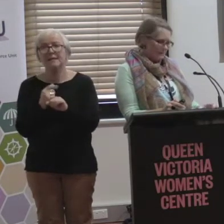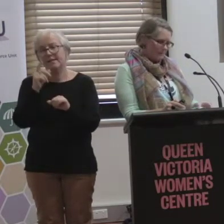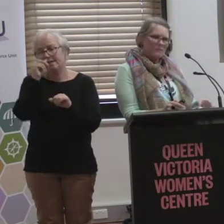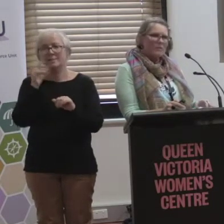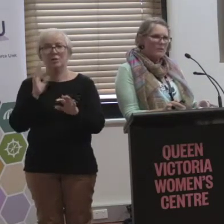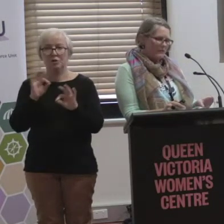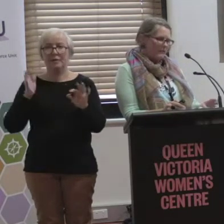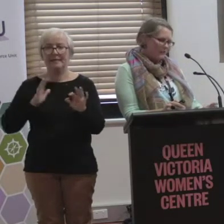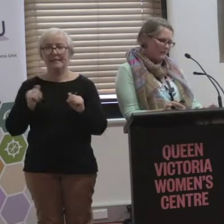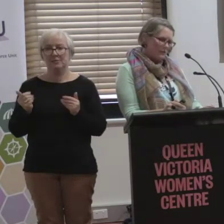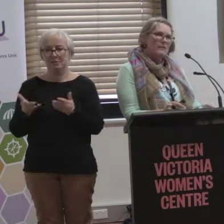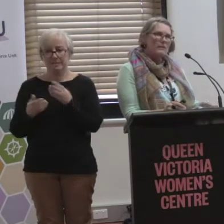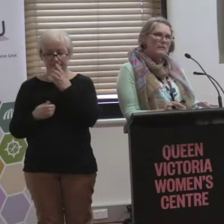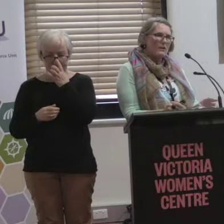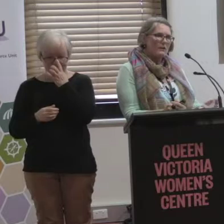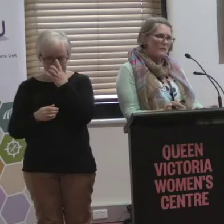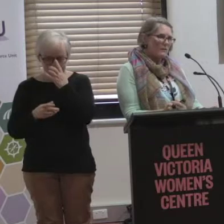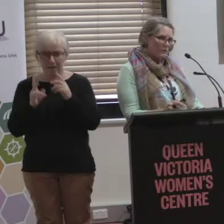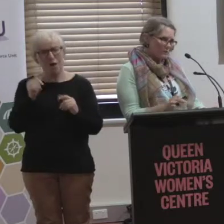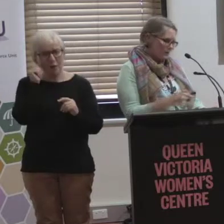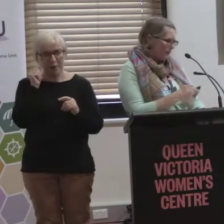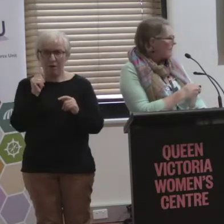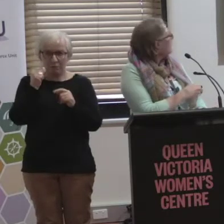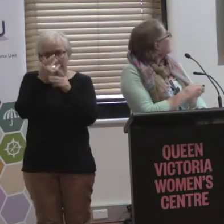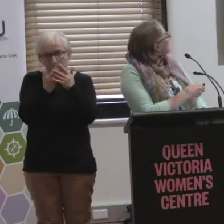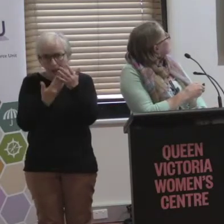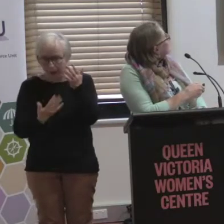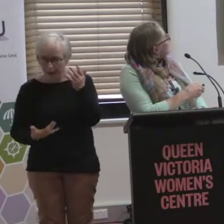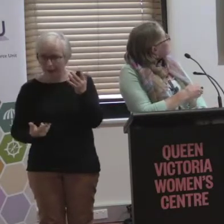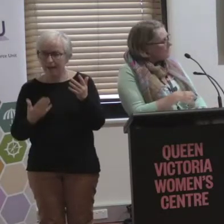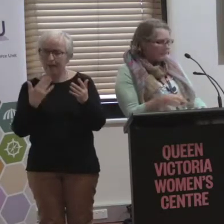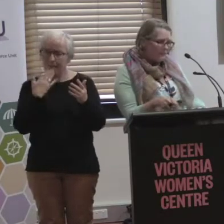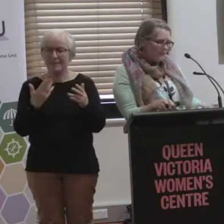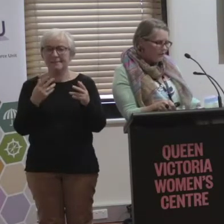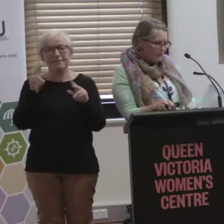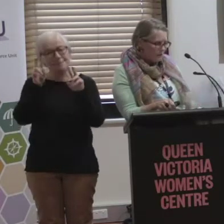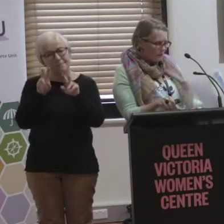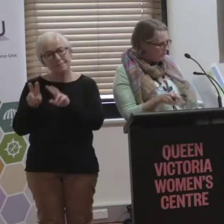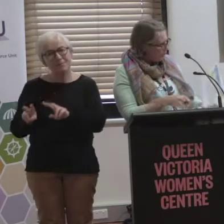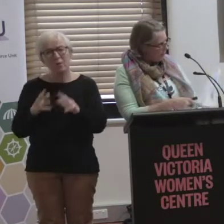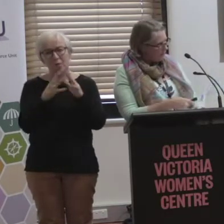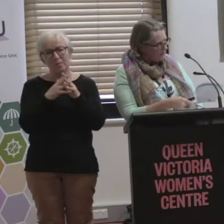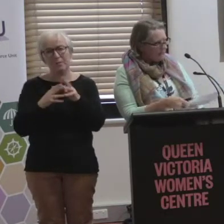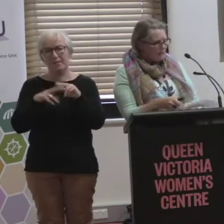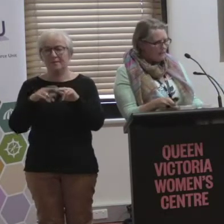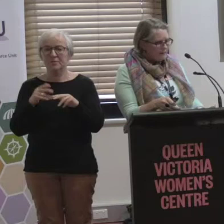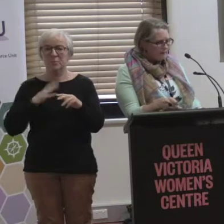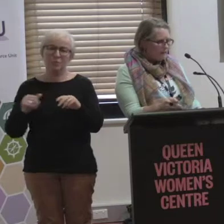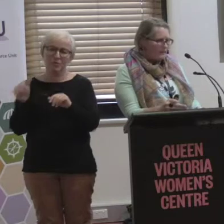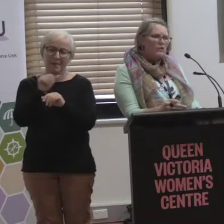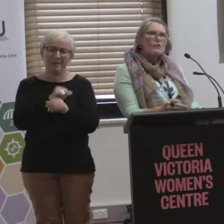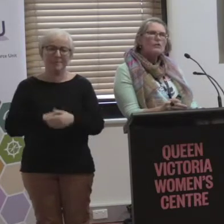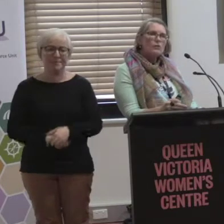please feel free to contact the advice service or look on our website. So the definition of medical treatment, under